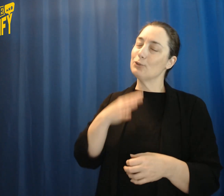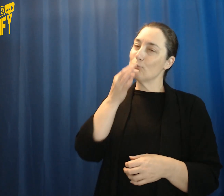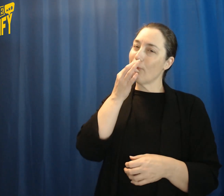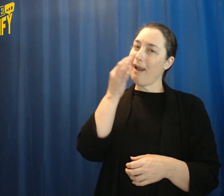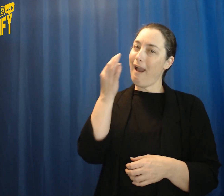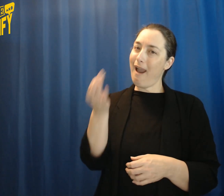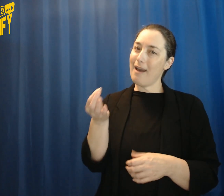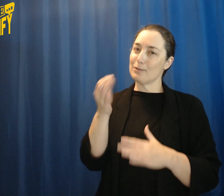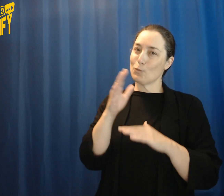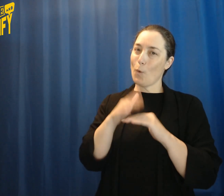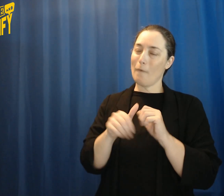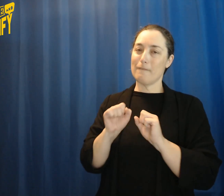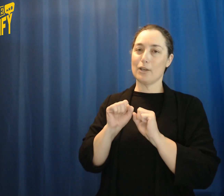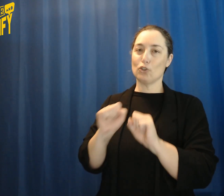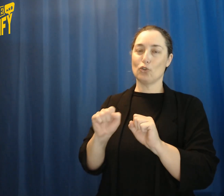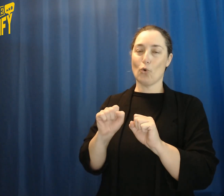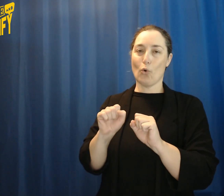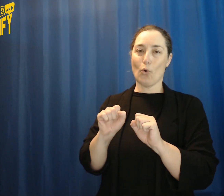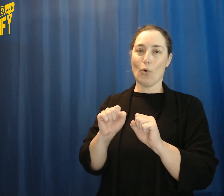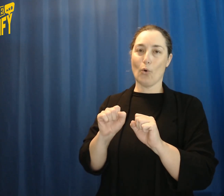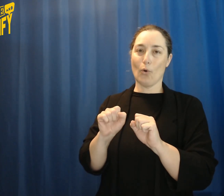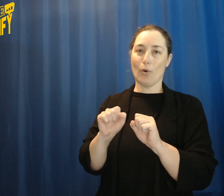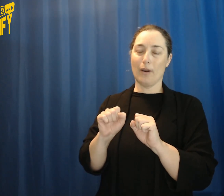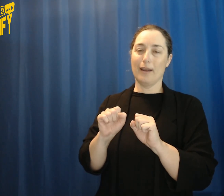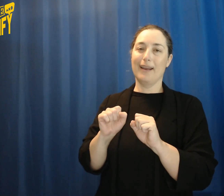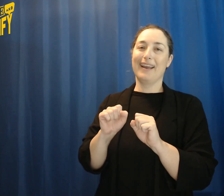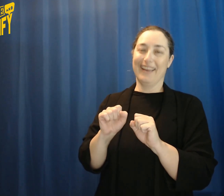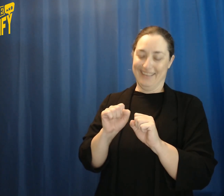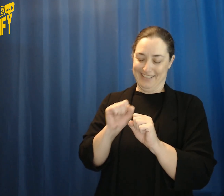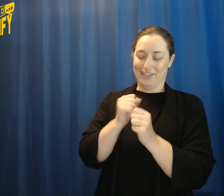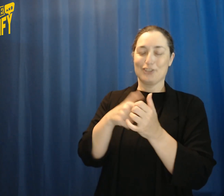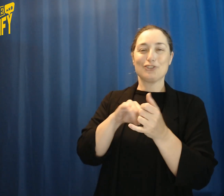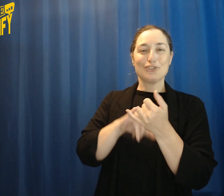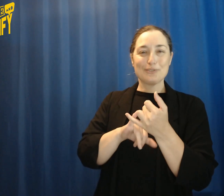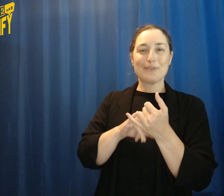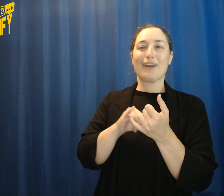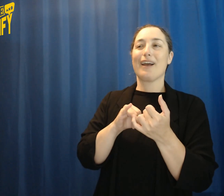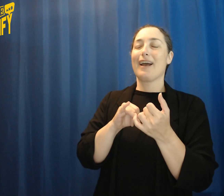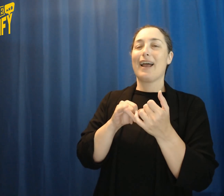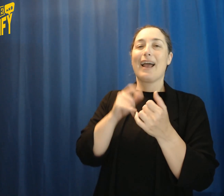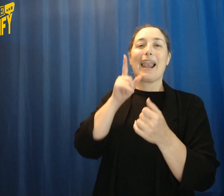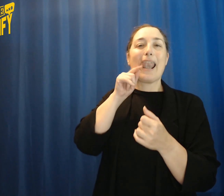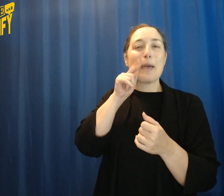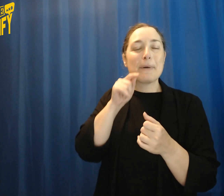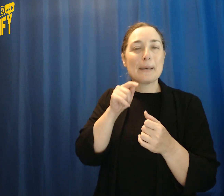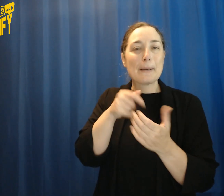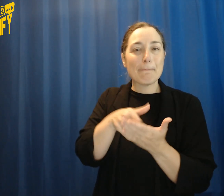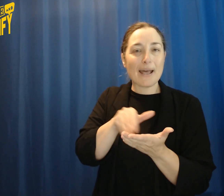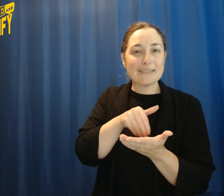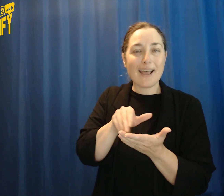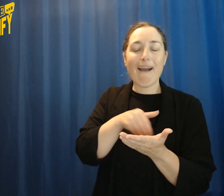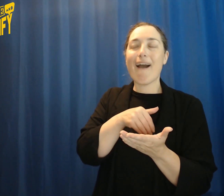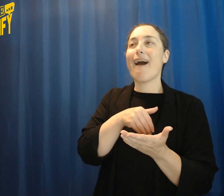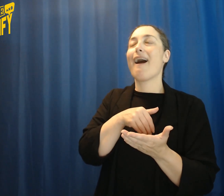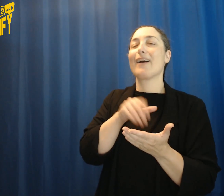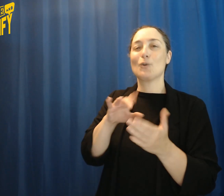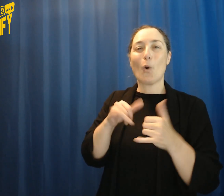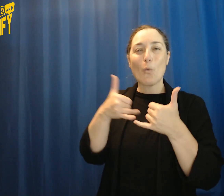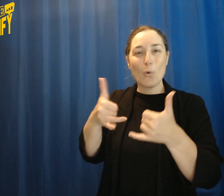about your jams and your lemon butter and your awards at the country fairs. You used to do a lot